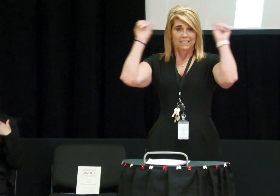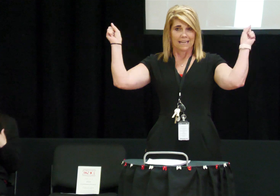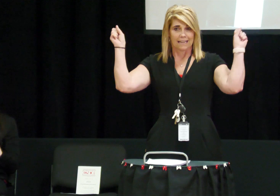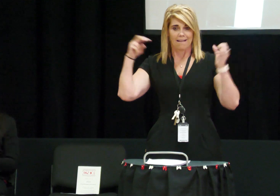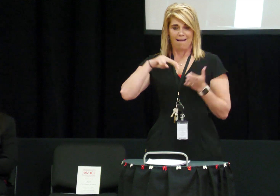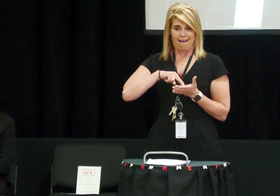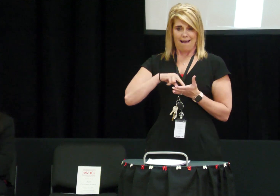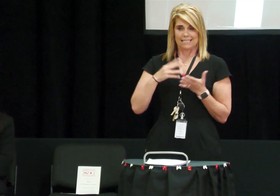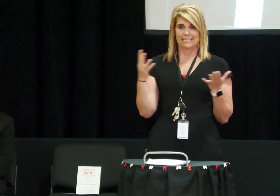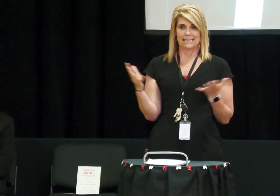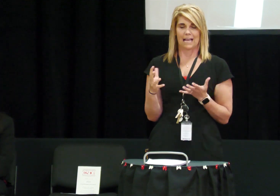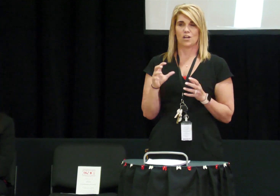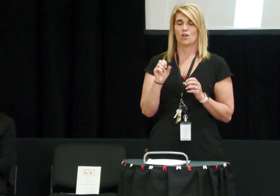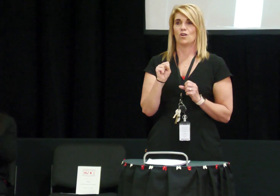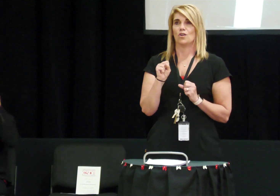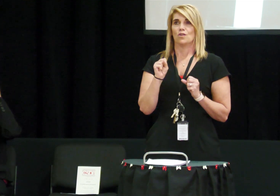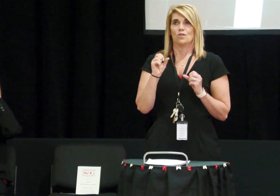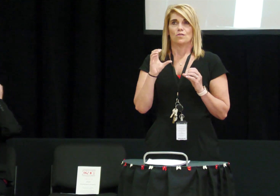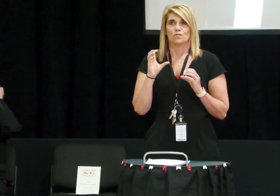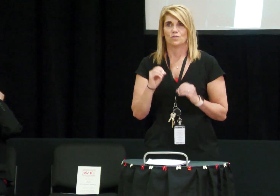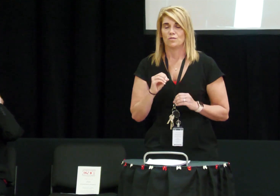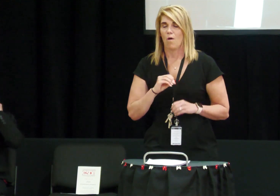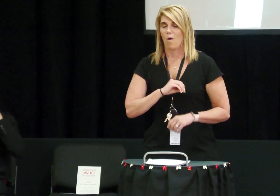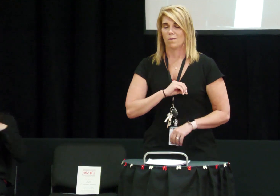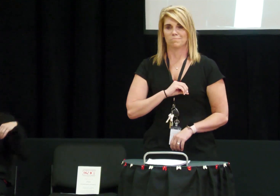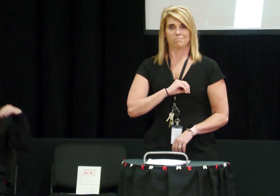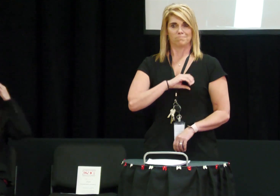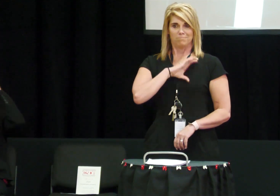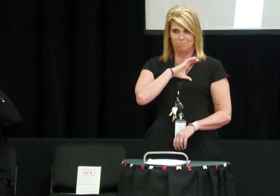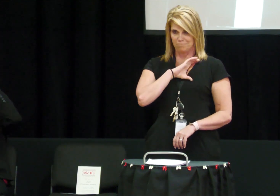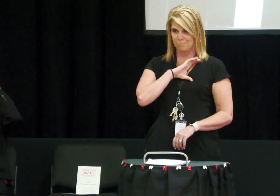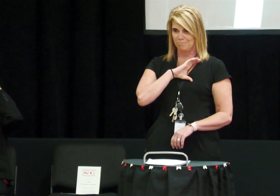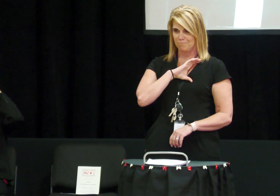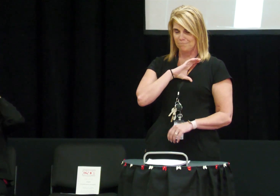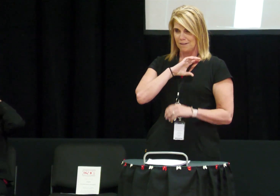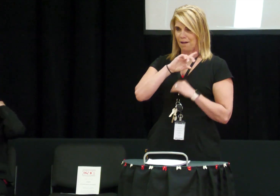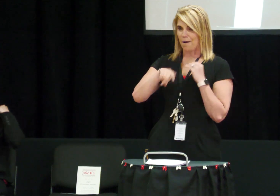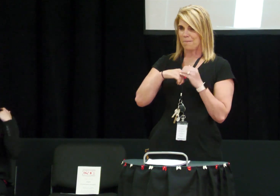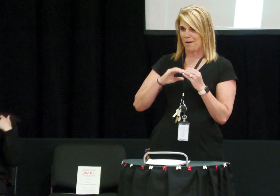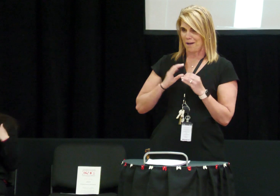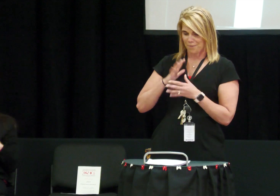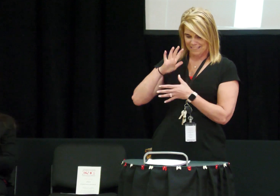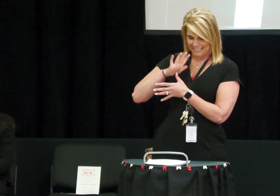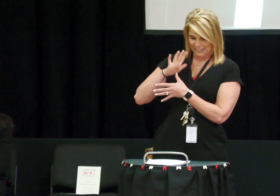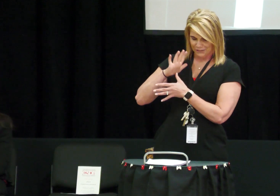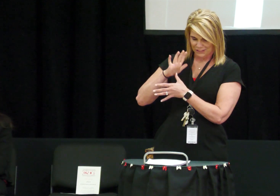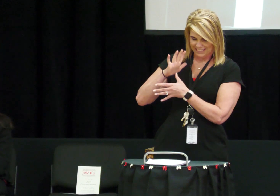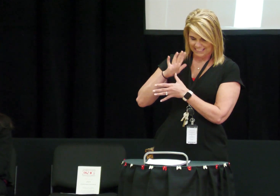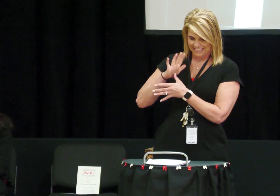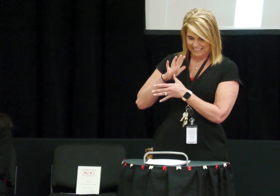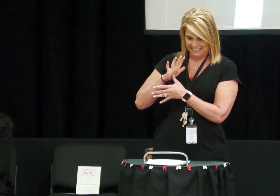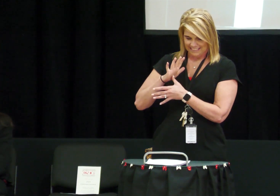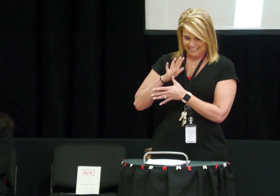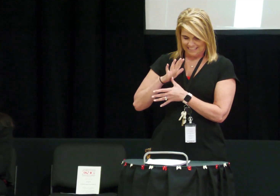As the interim superintendent, I stand here so filled with immense